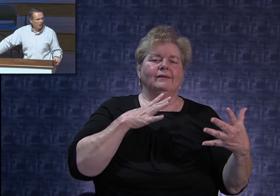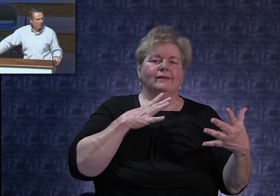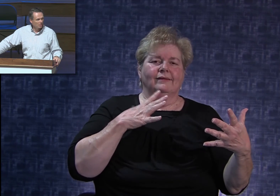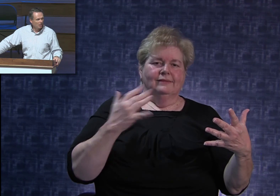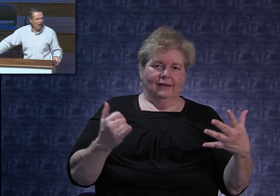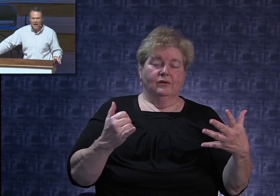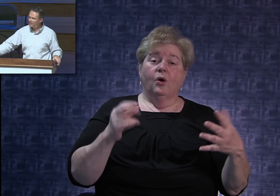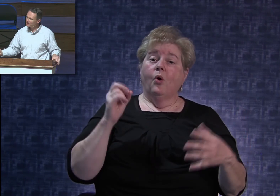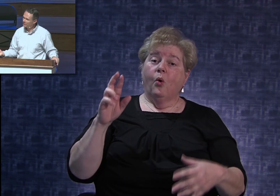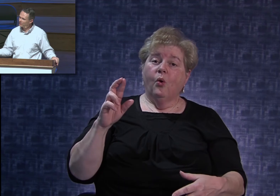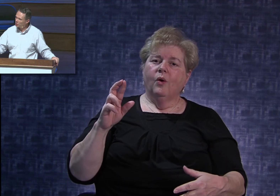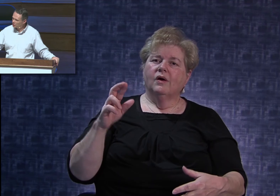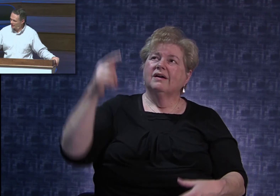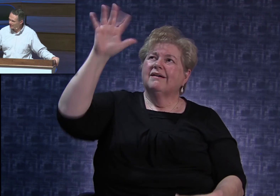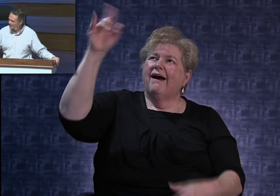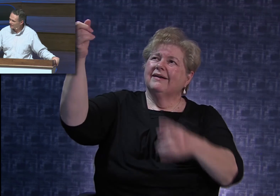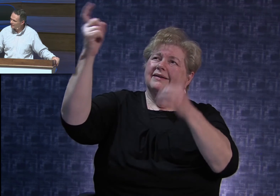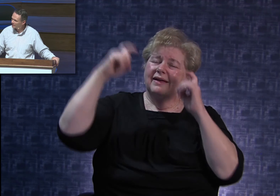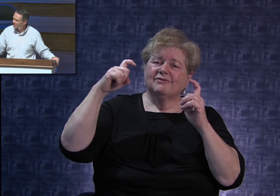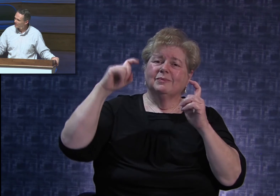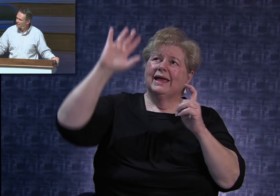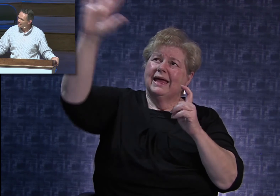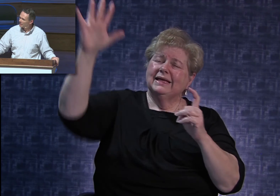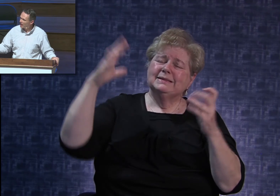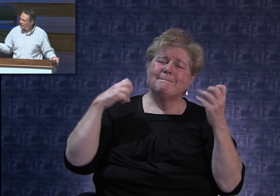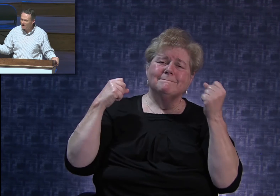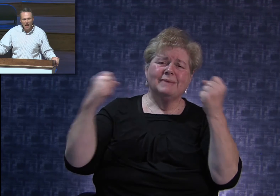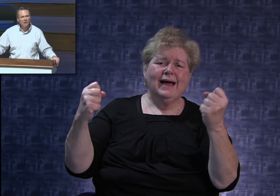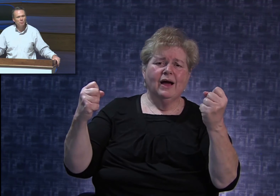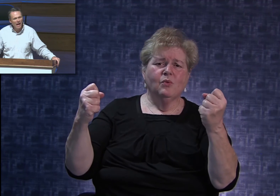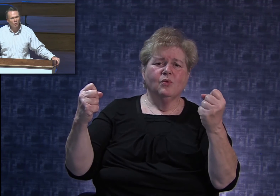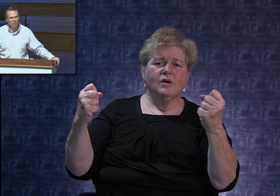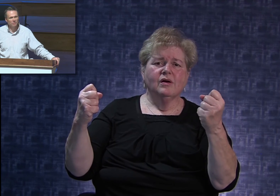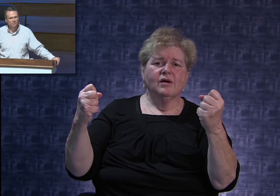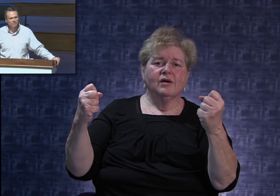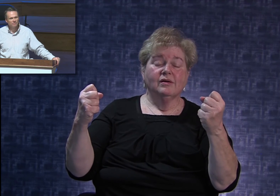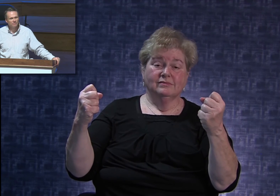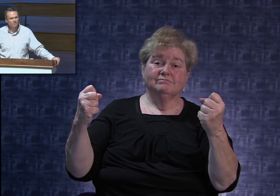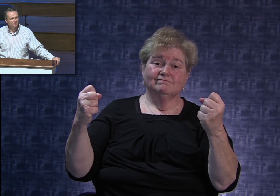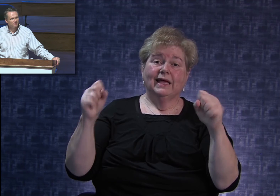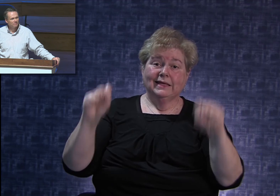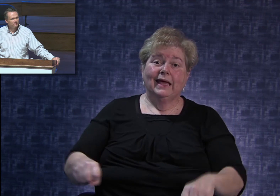Or I have this infusion of God's power.